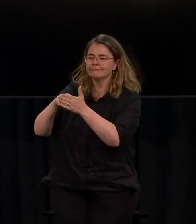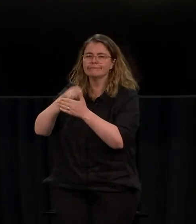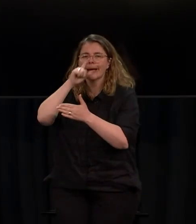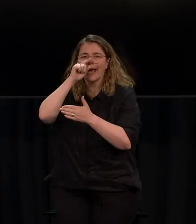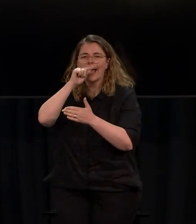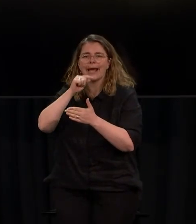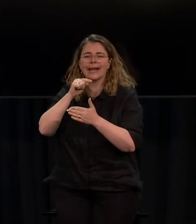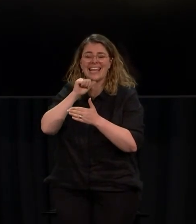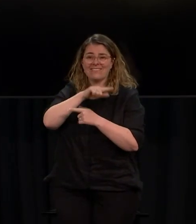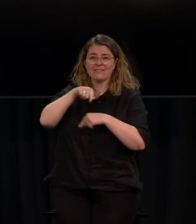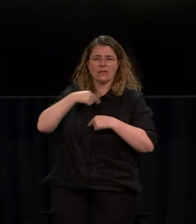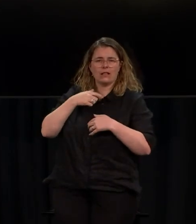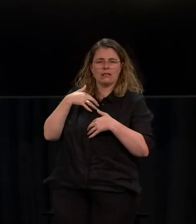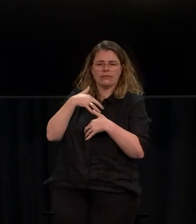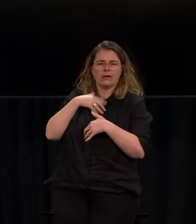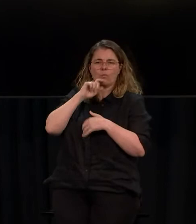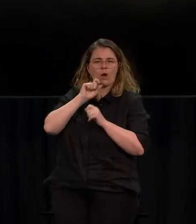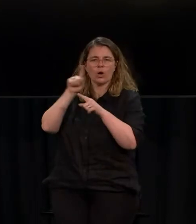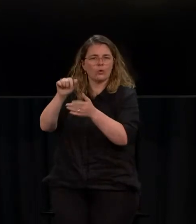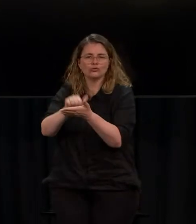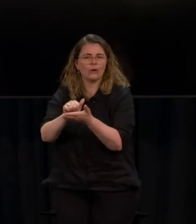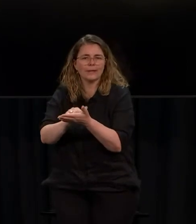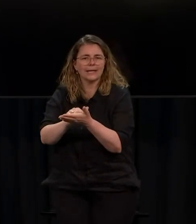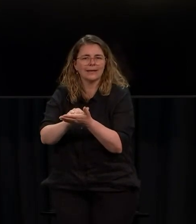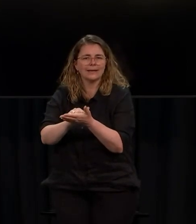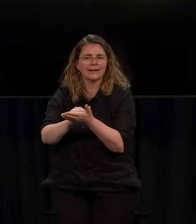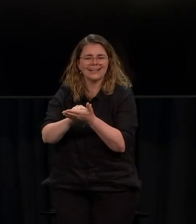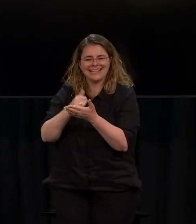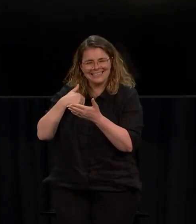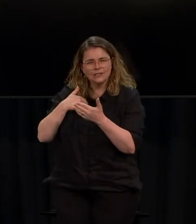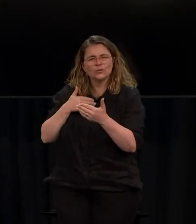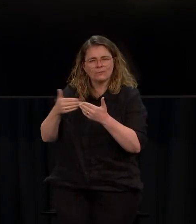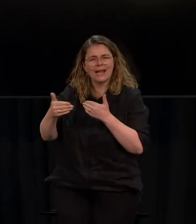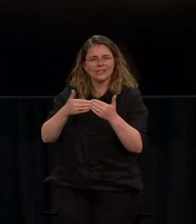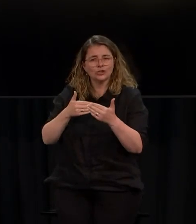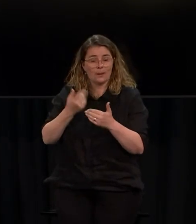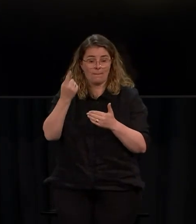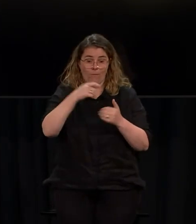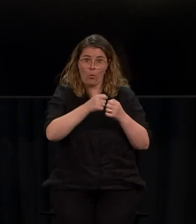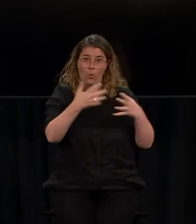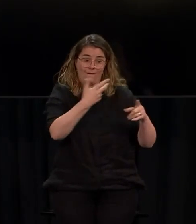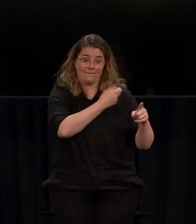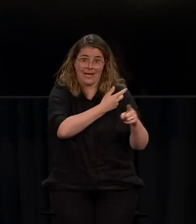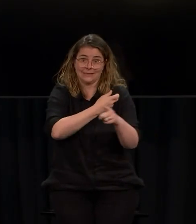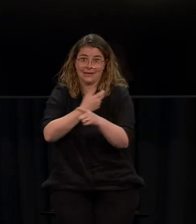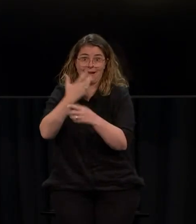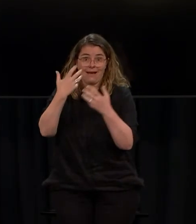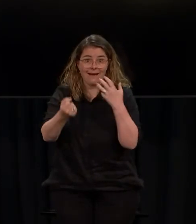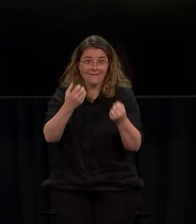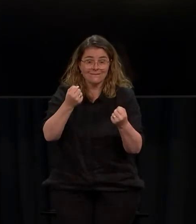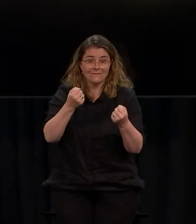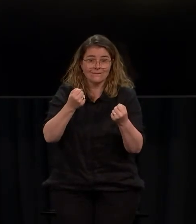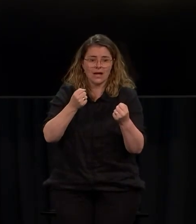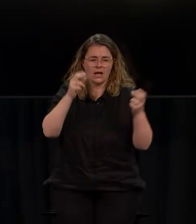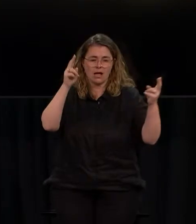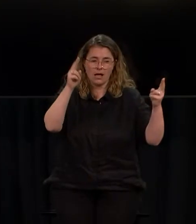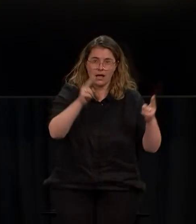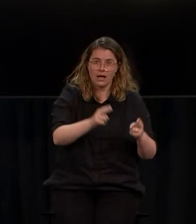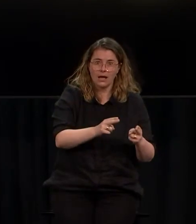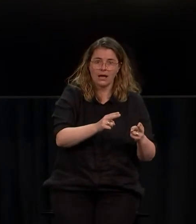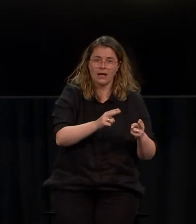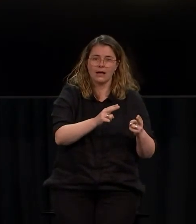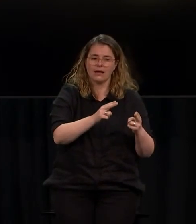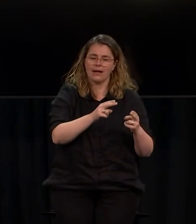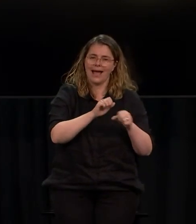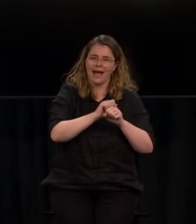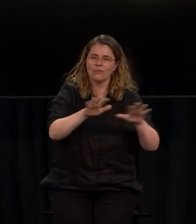is being as well managed as possible under the circumstances. The more people that are vaccinated, the more that it curtails the size and